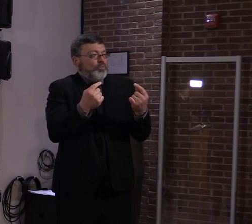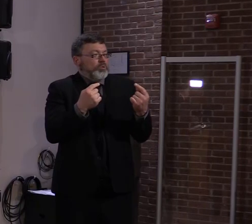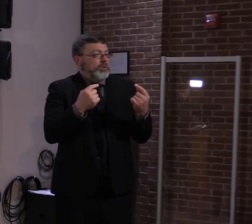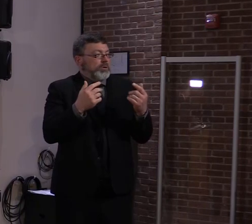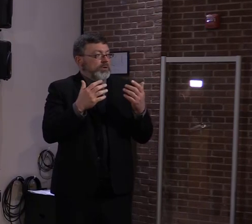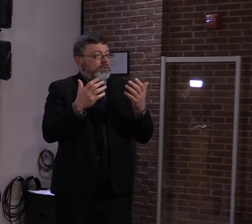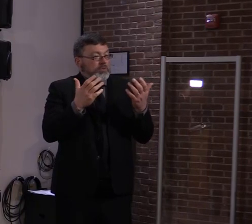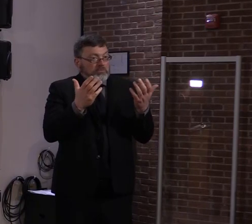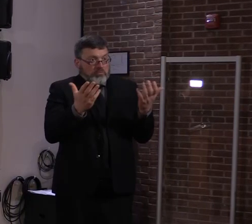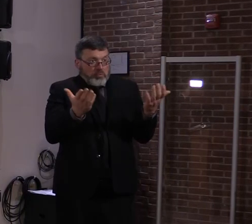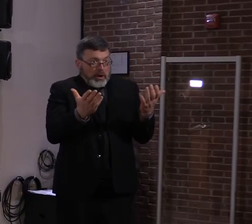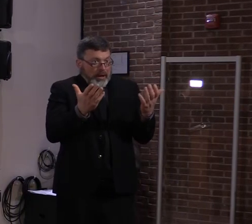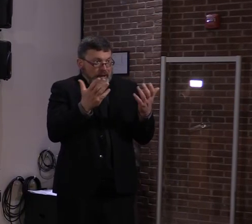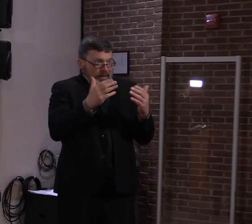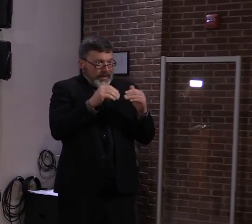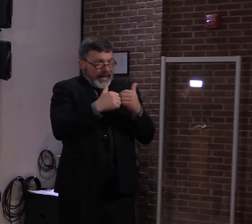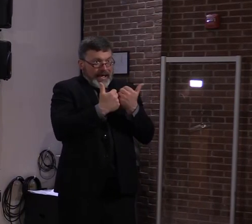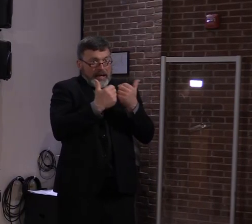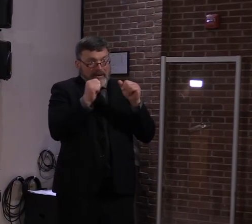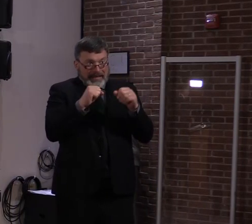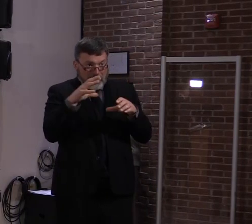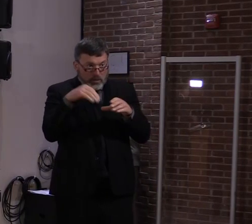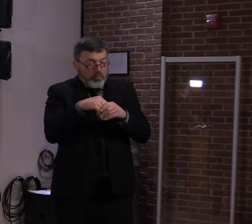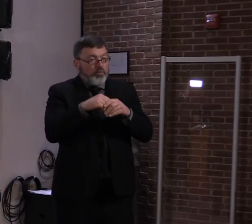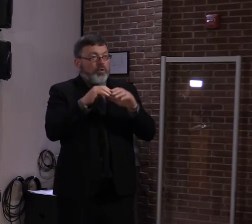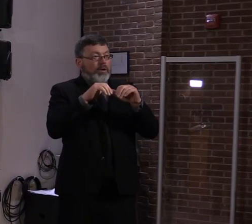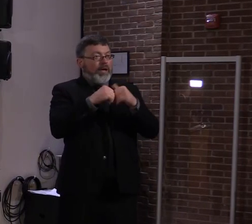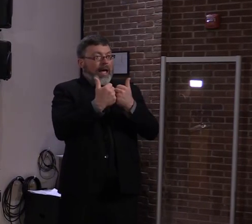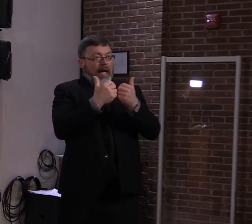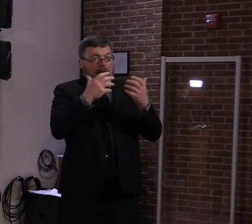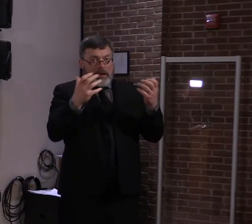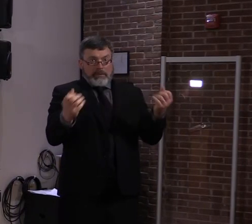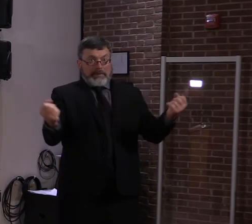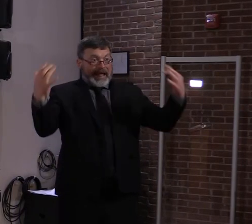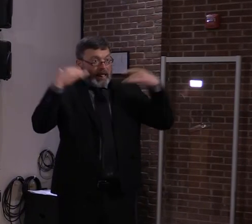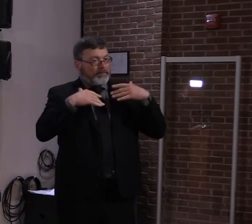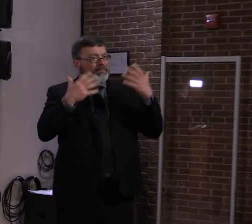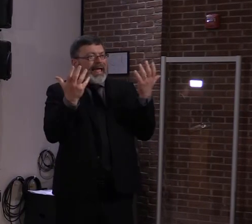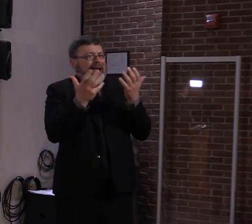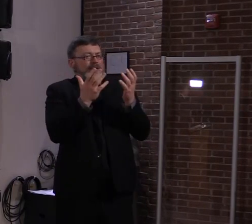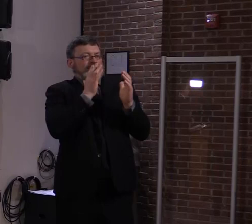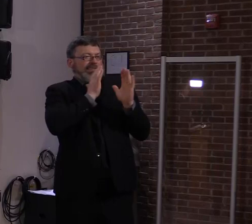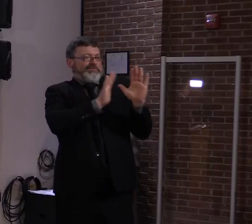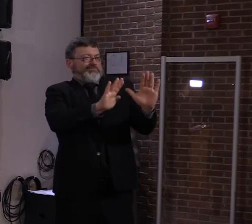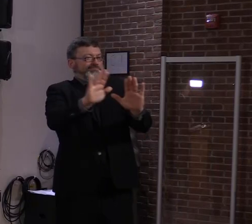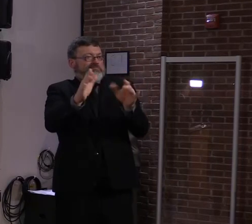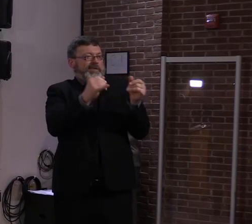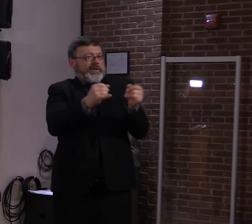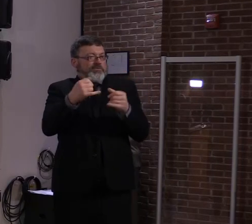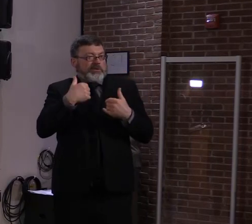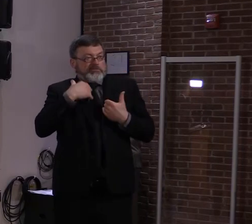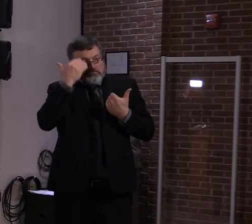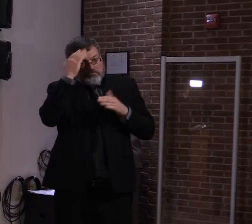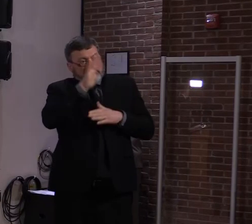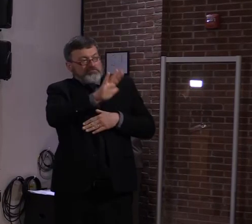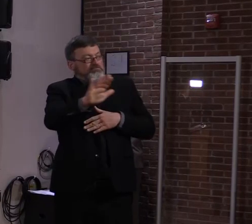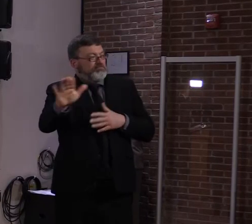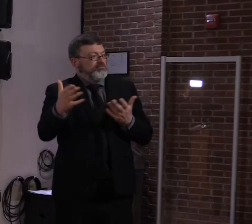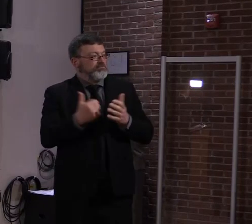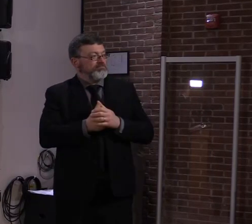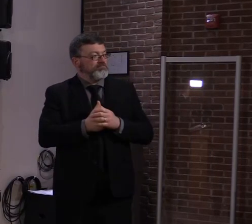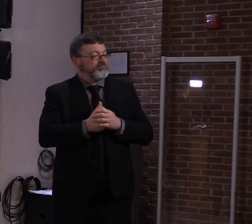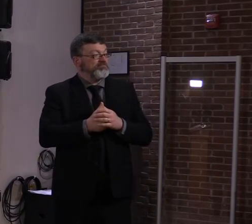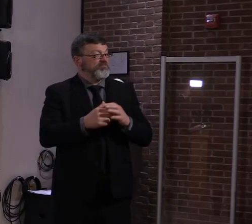happening fairly quick. I mean, we're only about 4 months into having vaccines, 5 months,